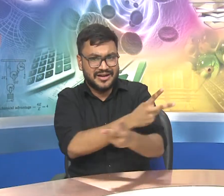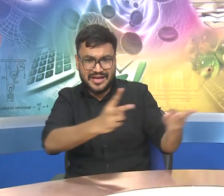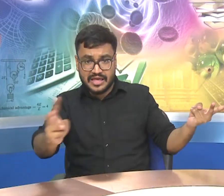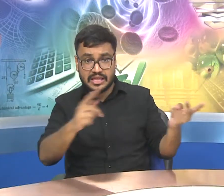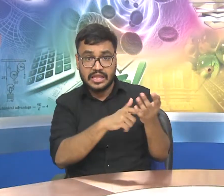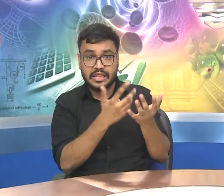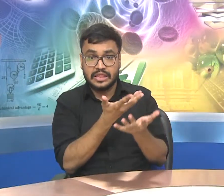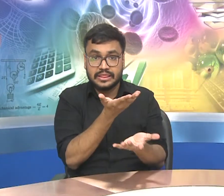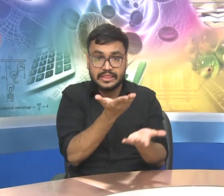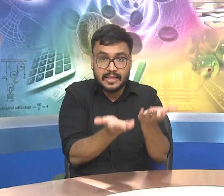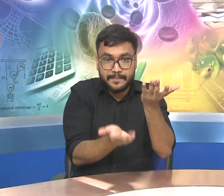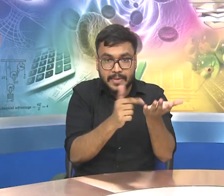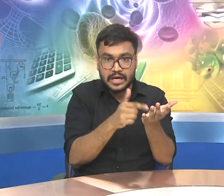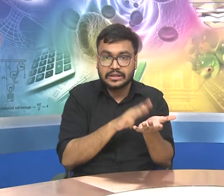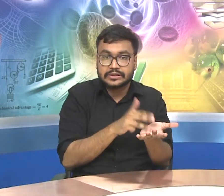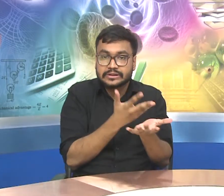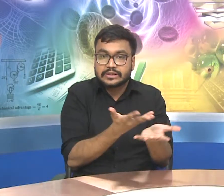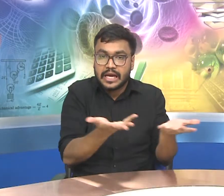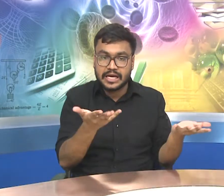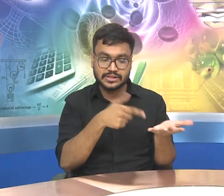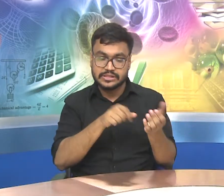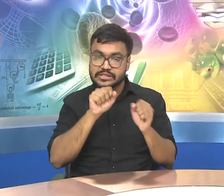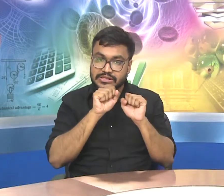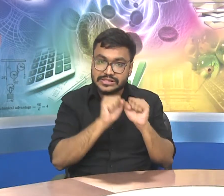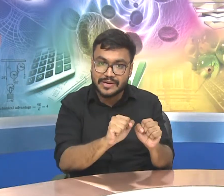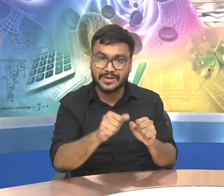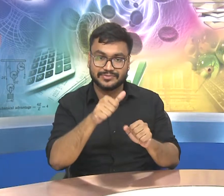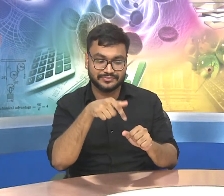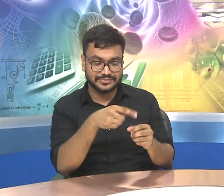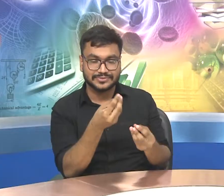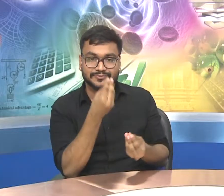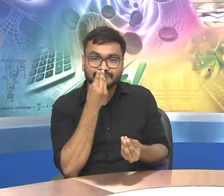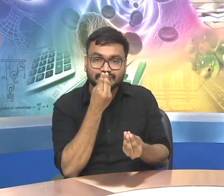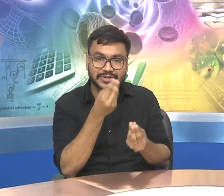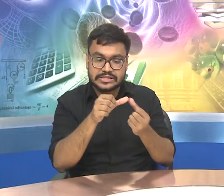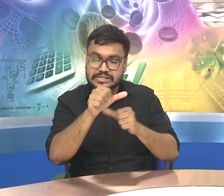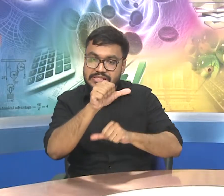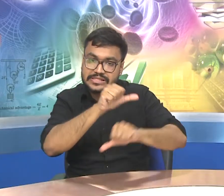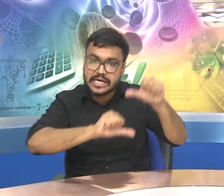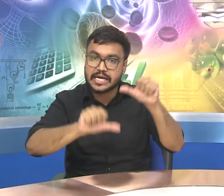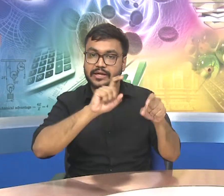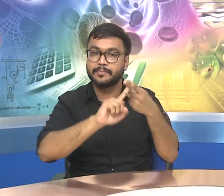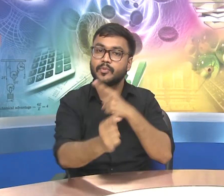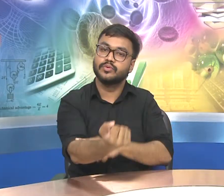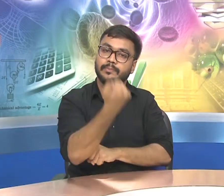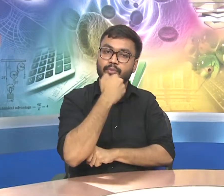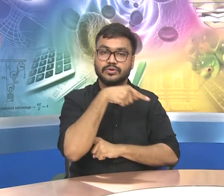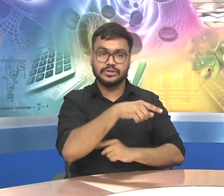also called inorganic materials, into food, or we can say chemical